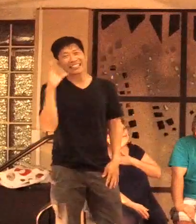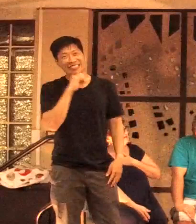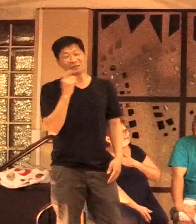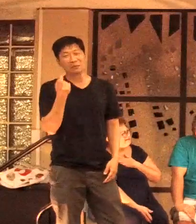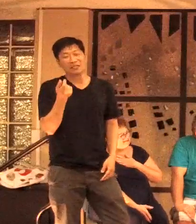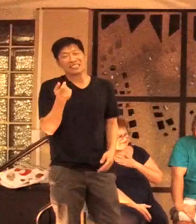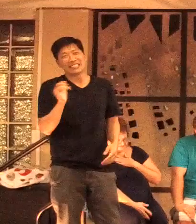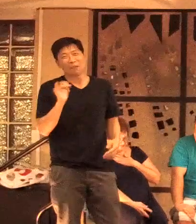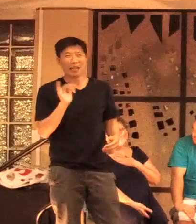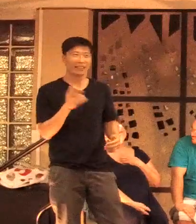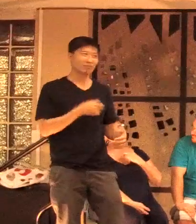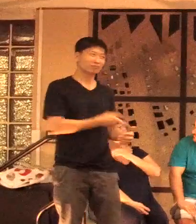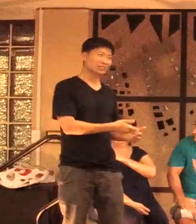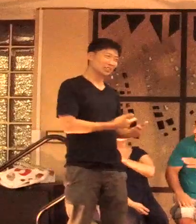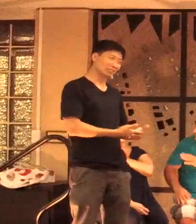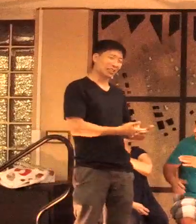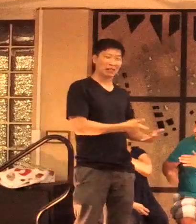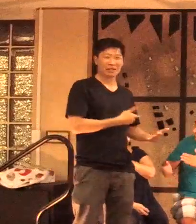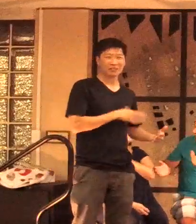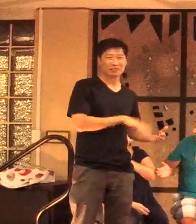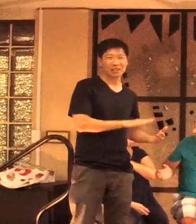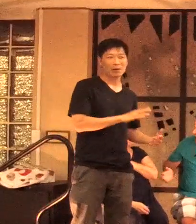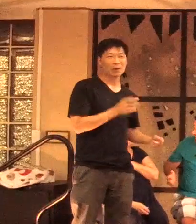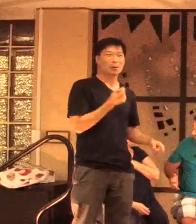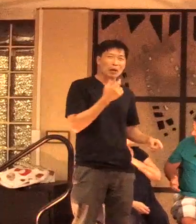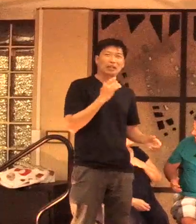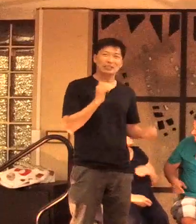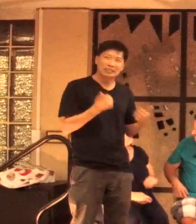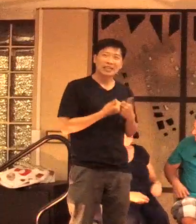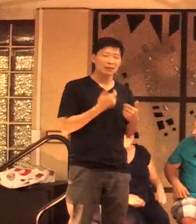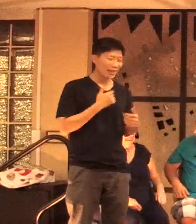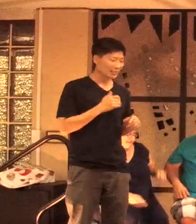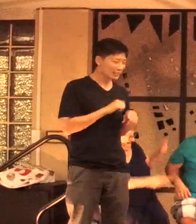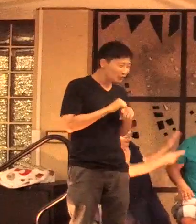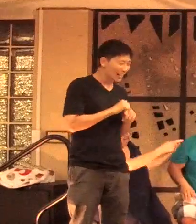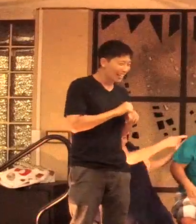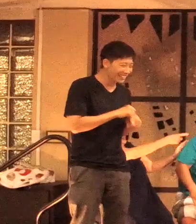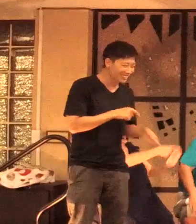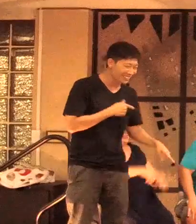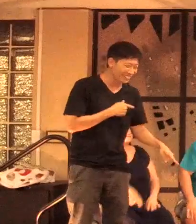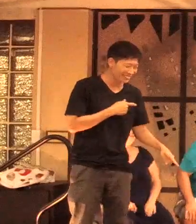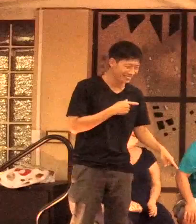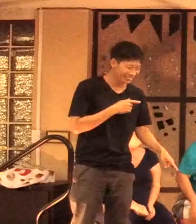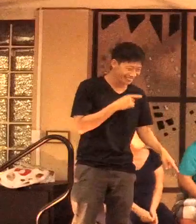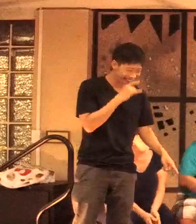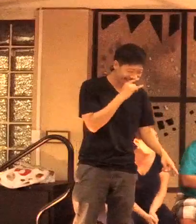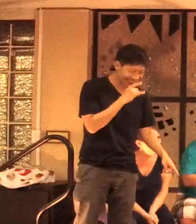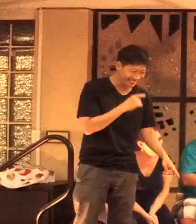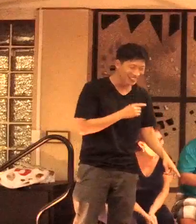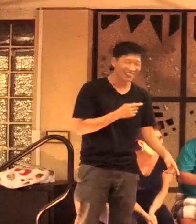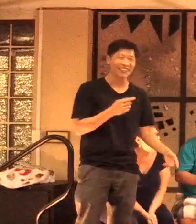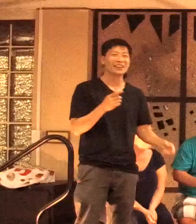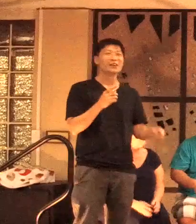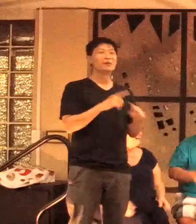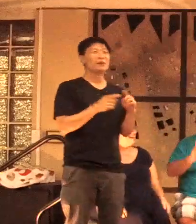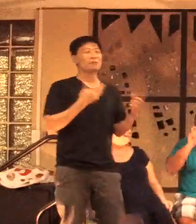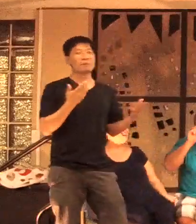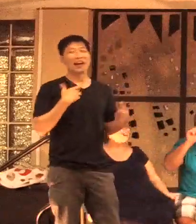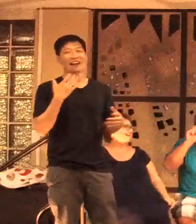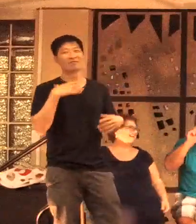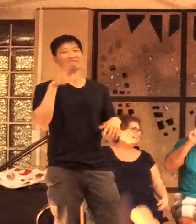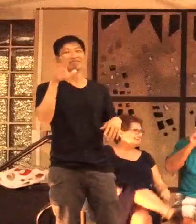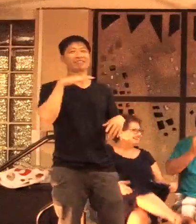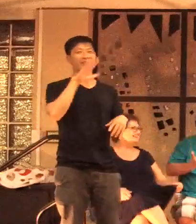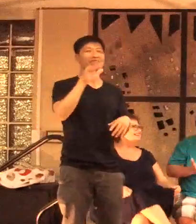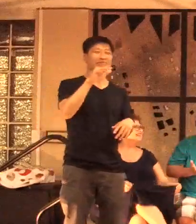a child. It'll be like kind of hard to like train it, but I probably have to get some advice from my